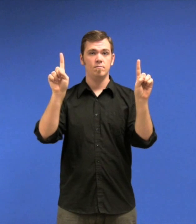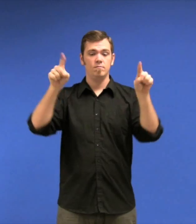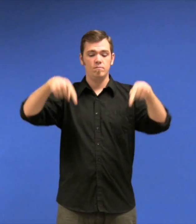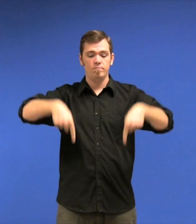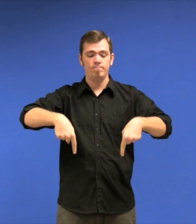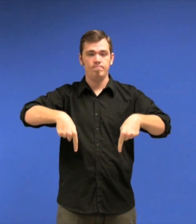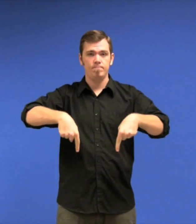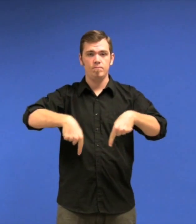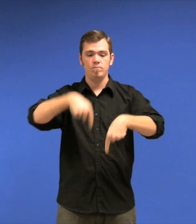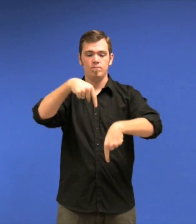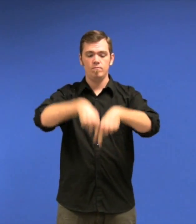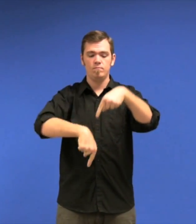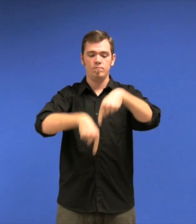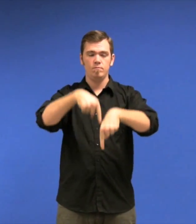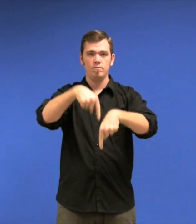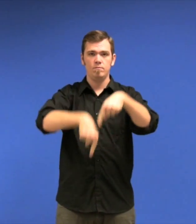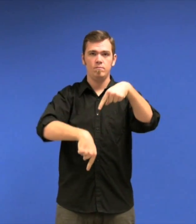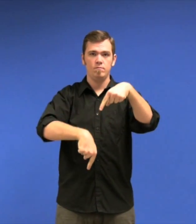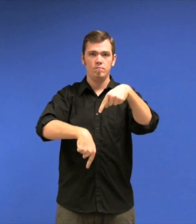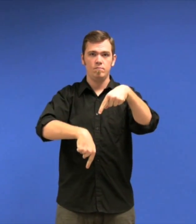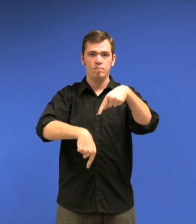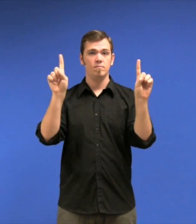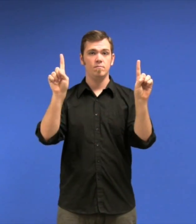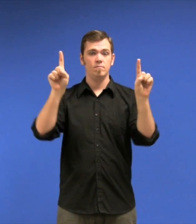Two number 1 hands facing down, going in and out.